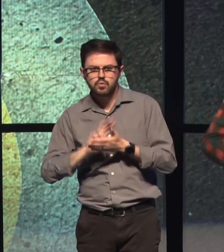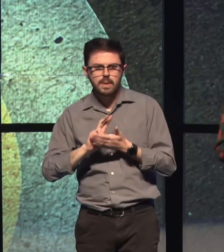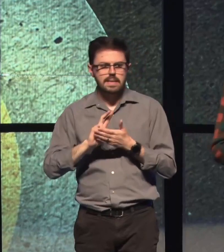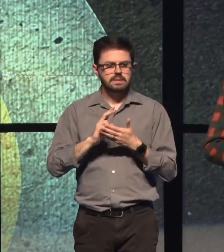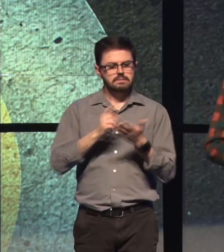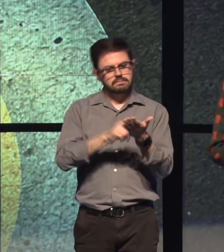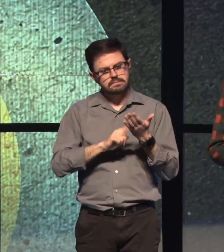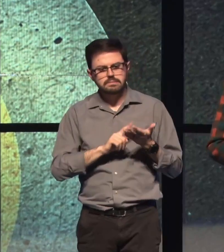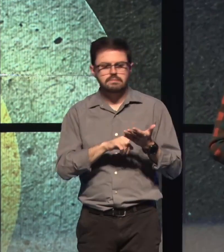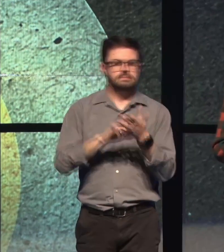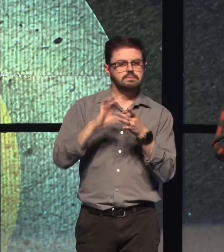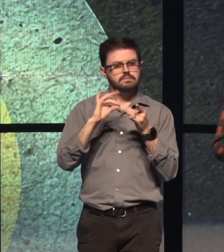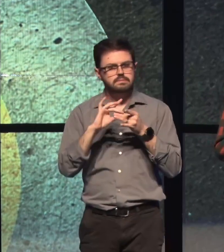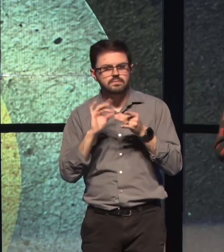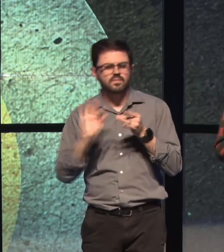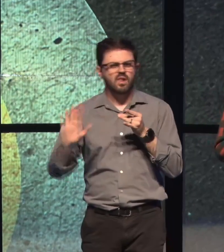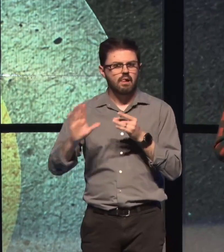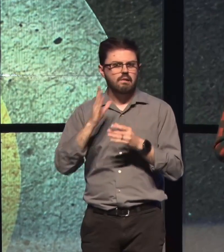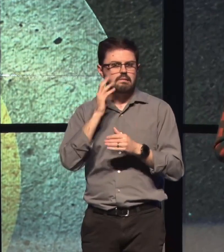going on in life together.